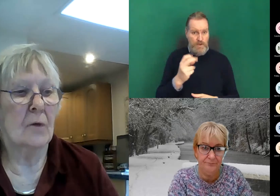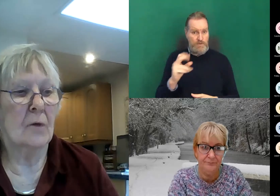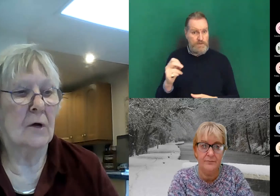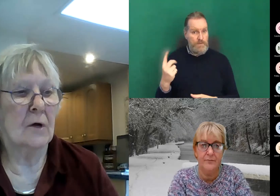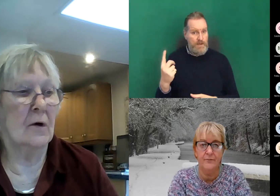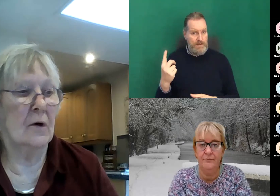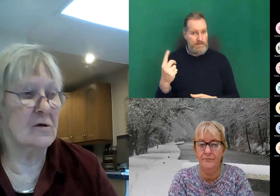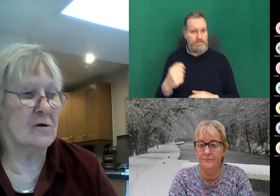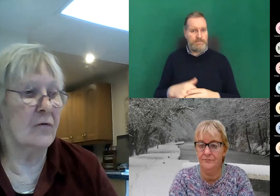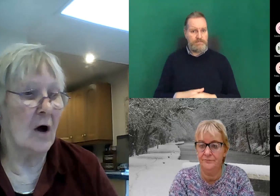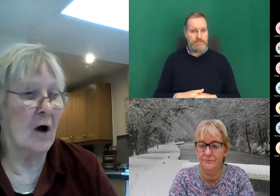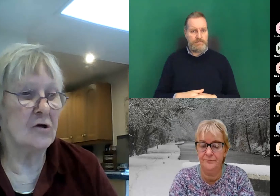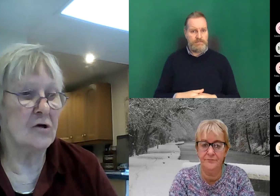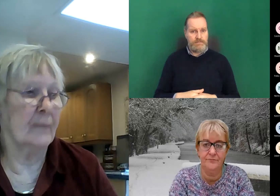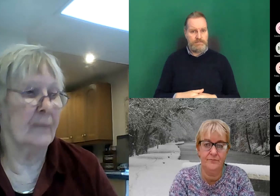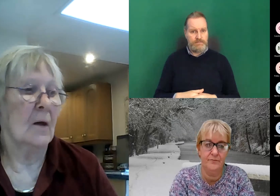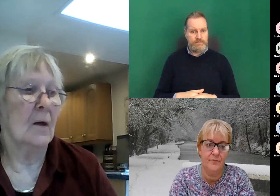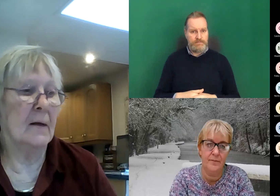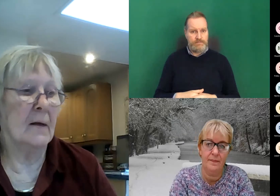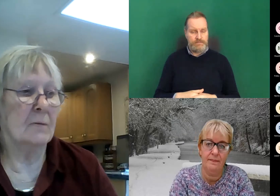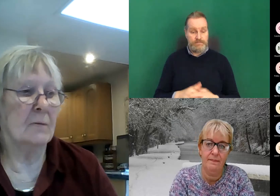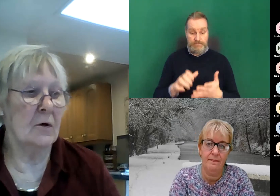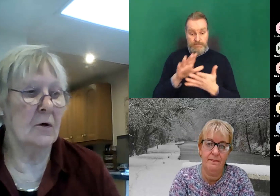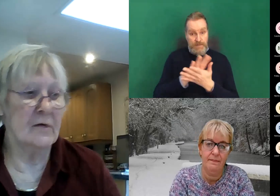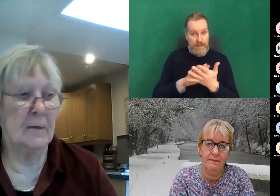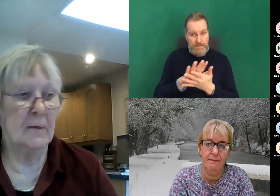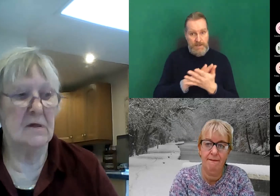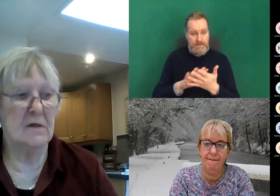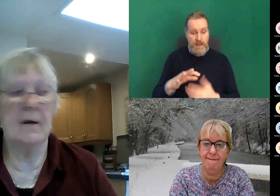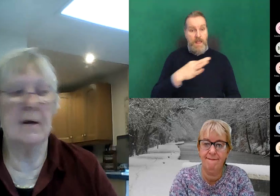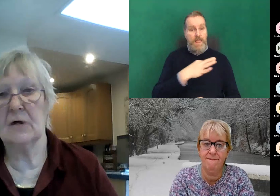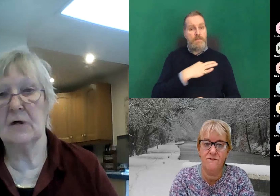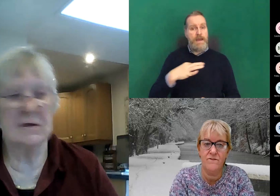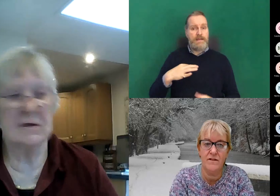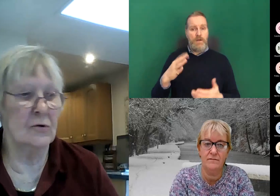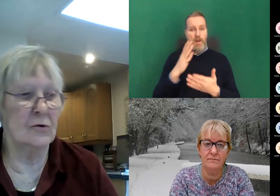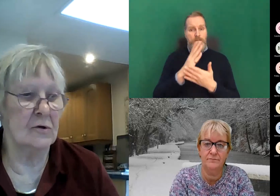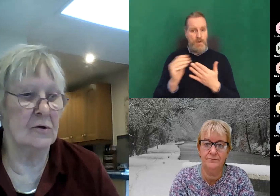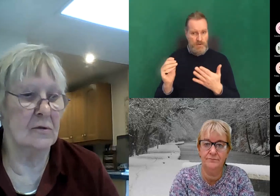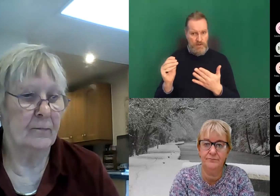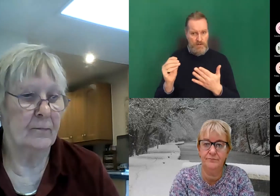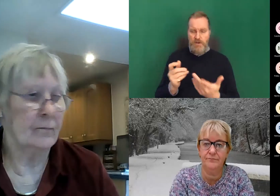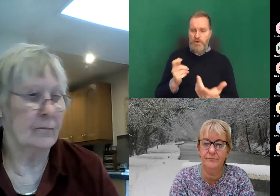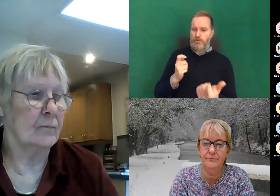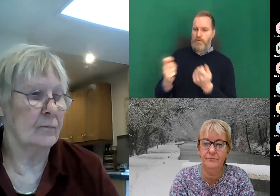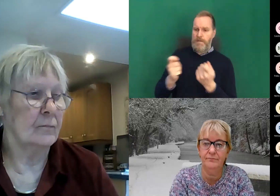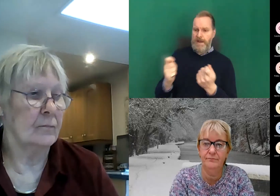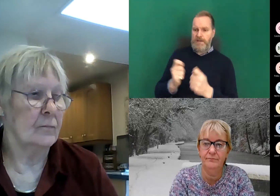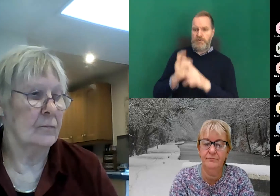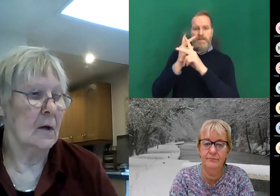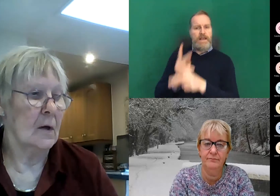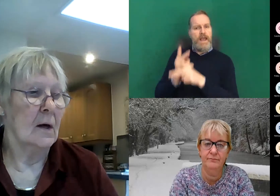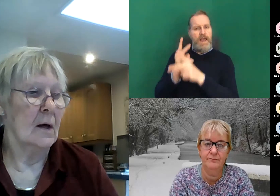This will adopt its overarching medical model of disability to manage care solutions.